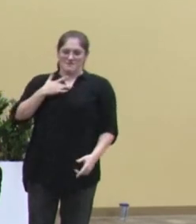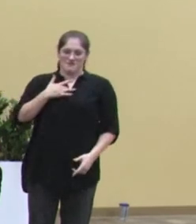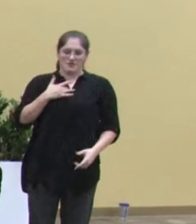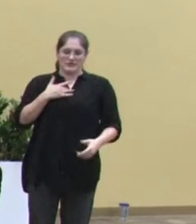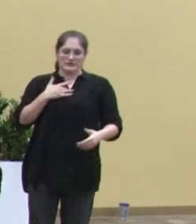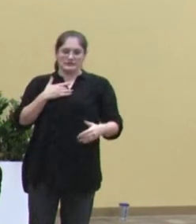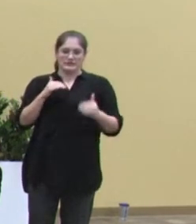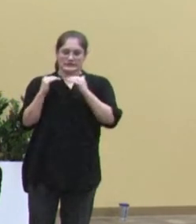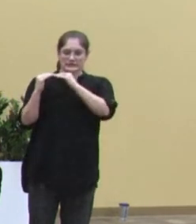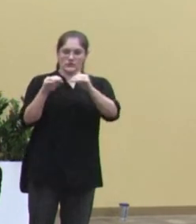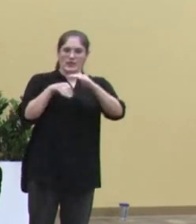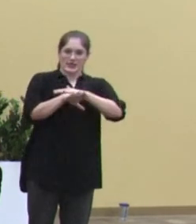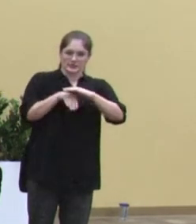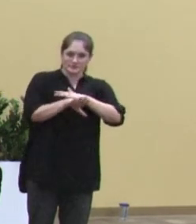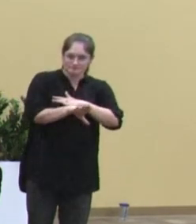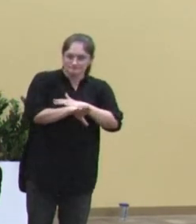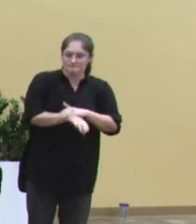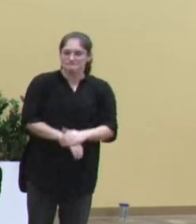access?